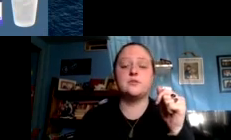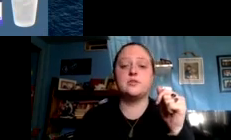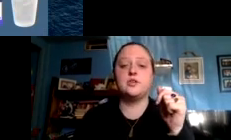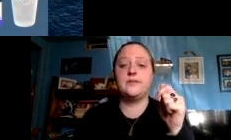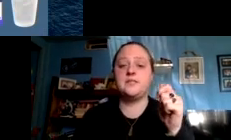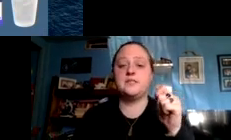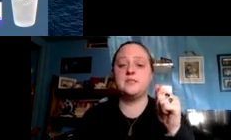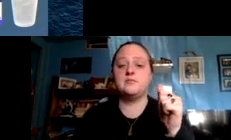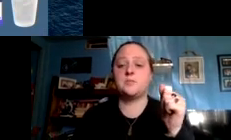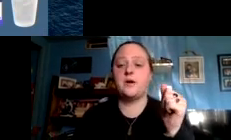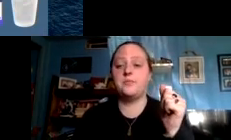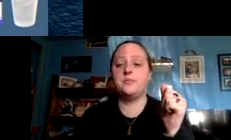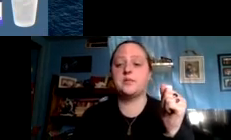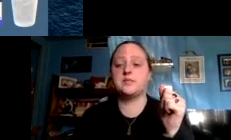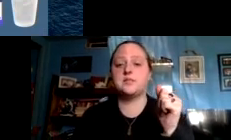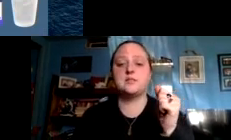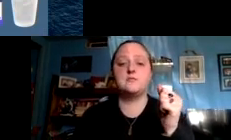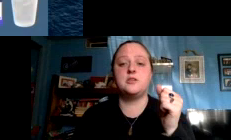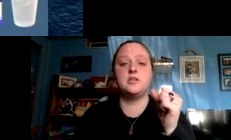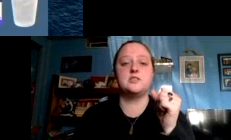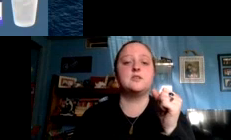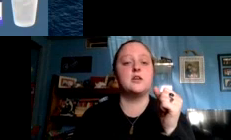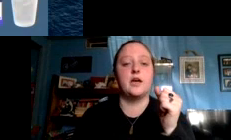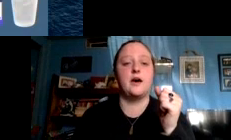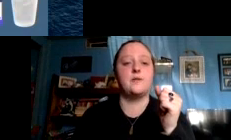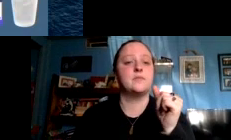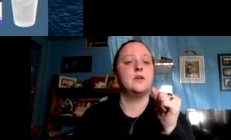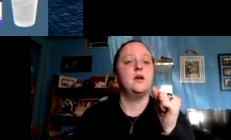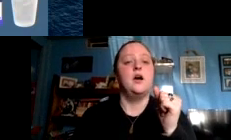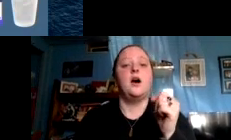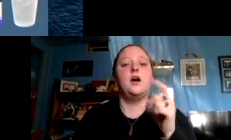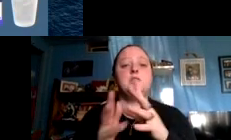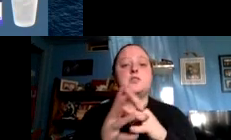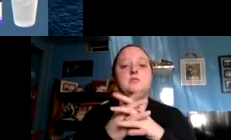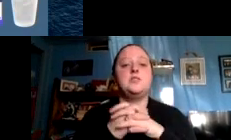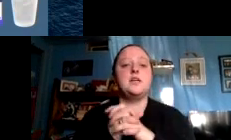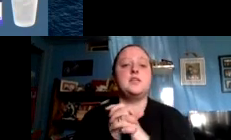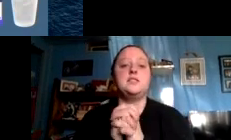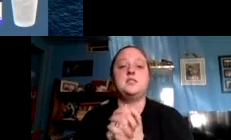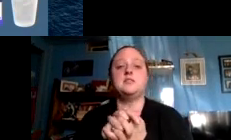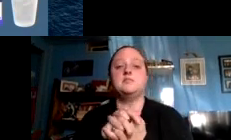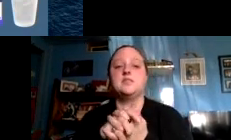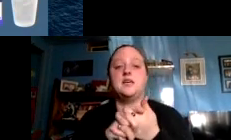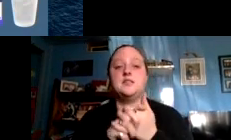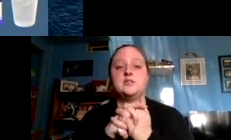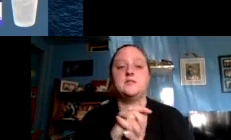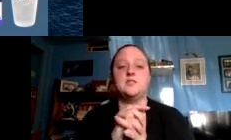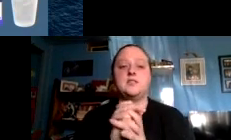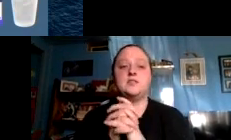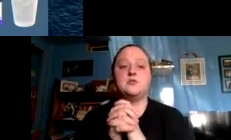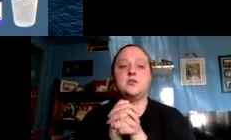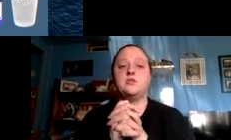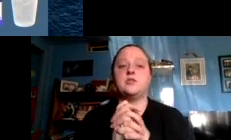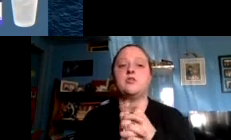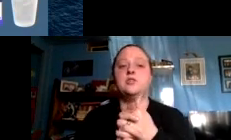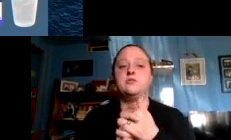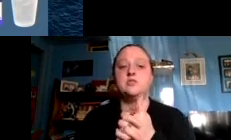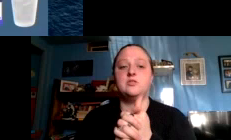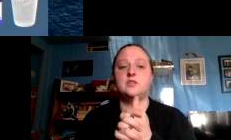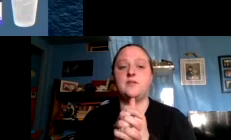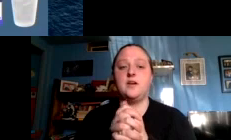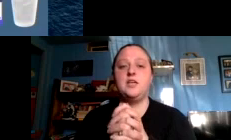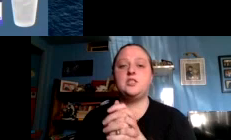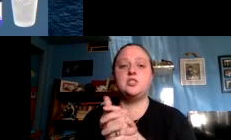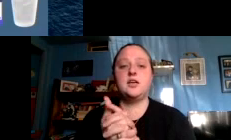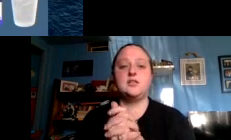right? So the nervous system is probably the system we need to look at. All right, so we decided to test Ms. K's nervous system. We're going to record